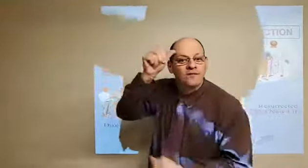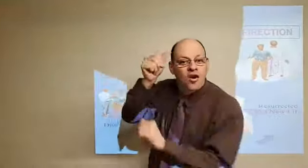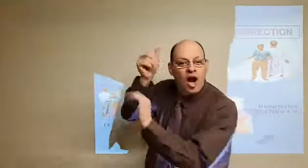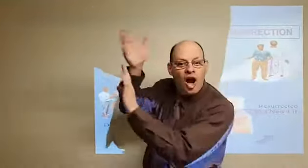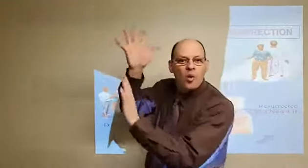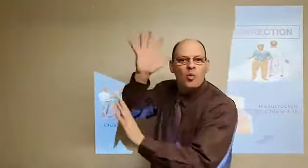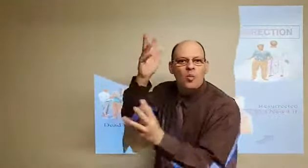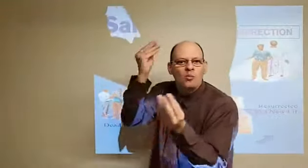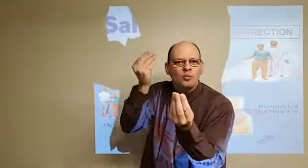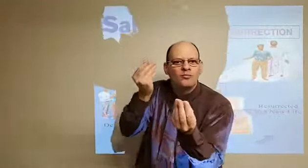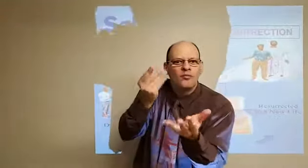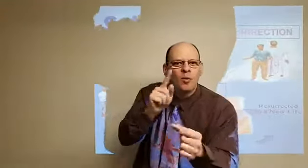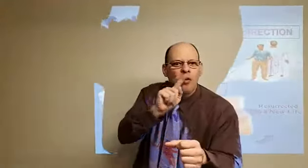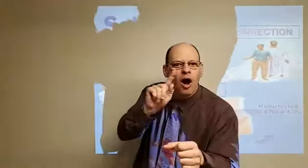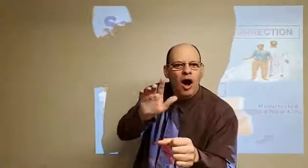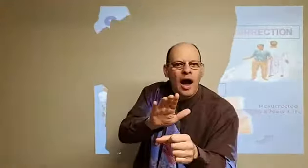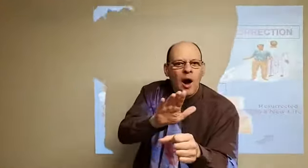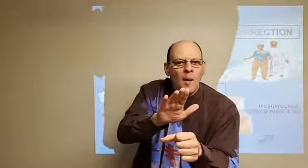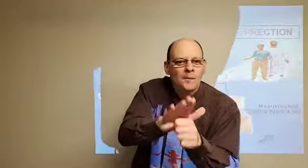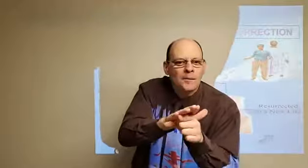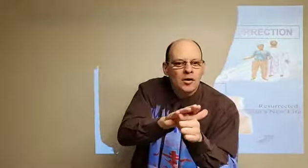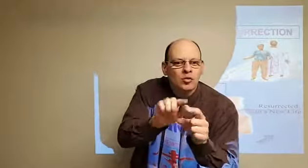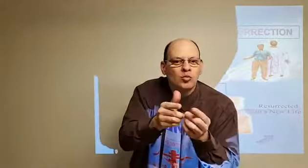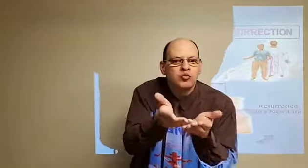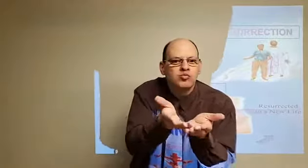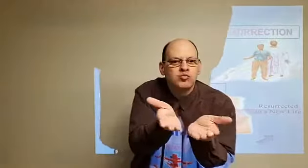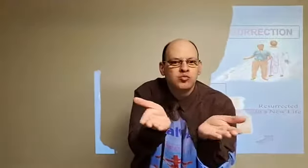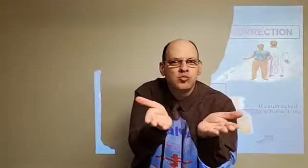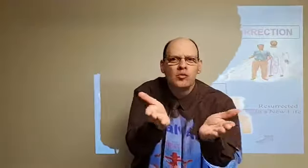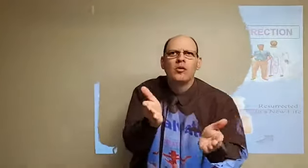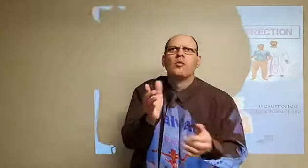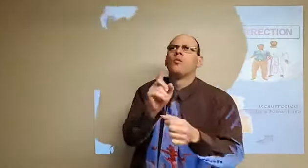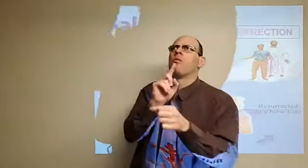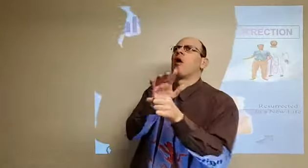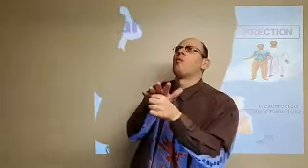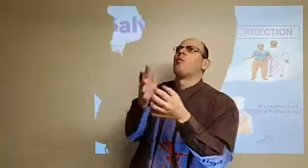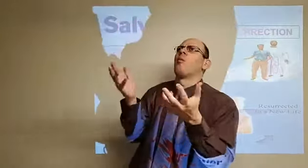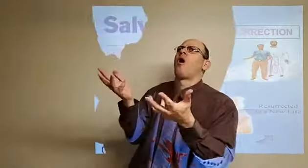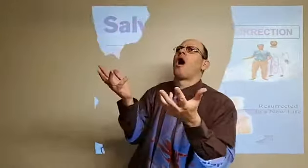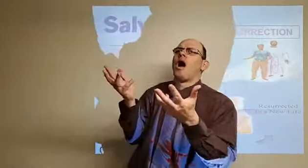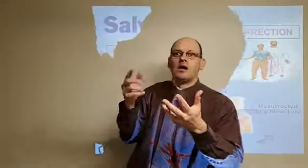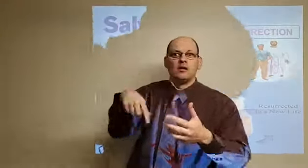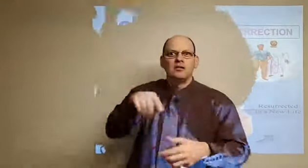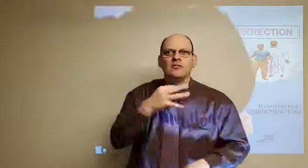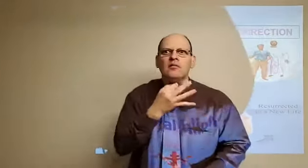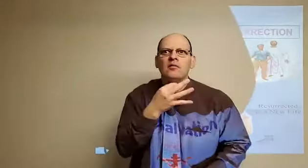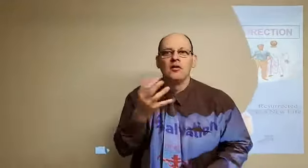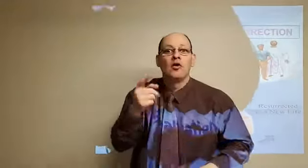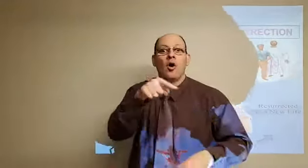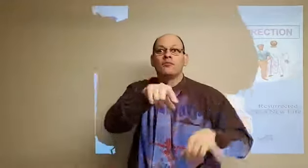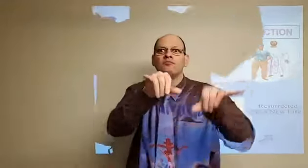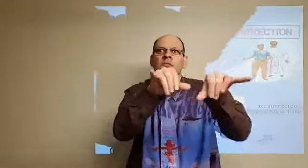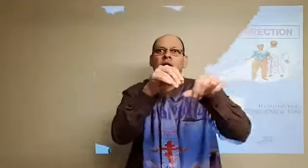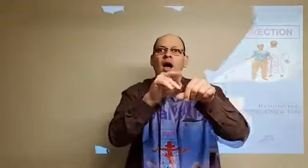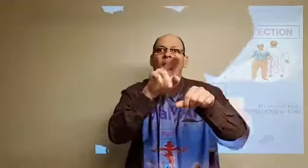he told the disciples to wait in Jerusalem because the promise would be given and the disciples said what what is what